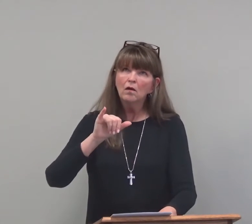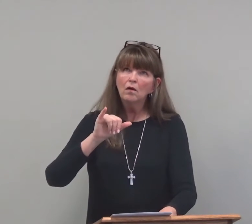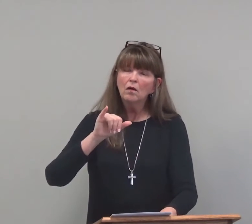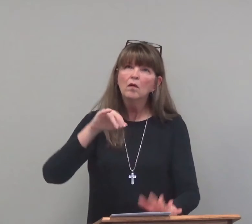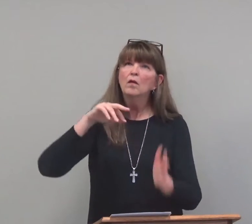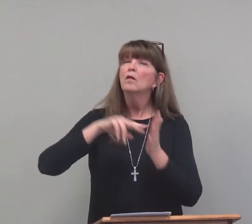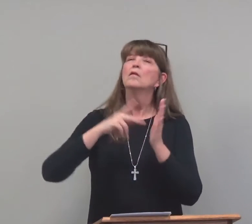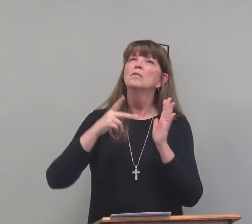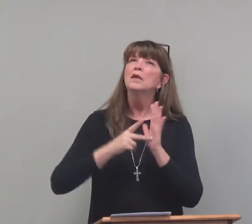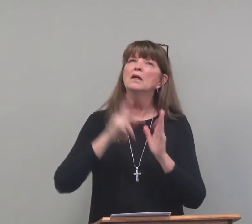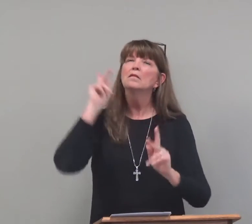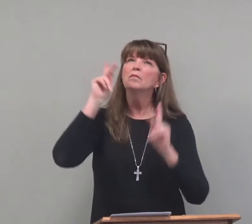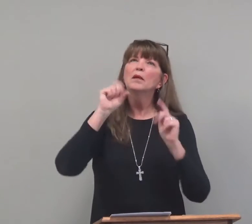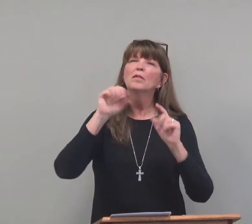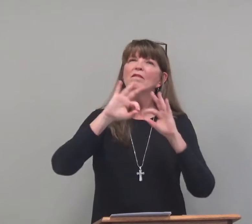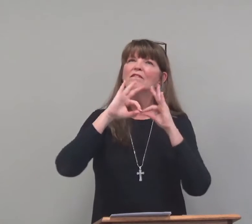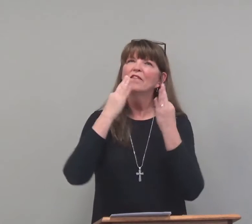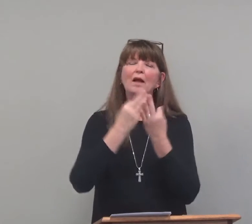astounding too.